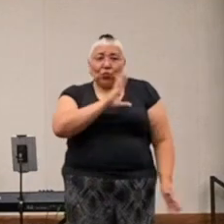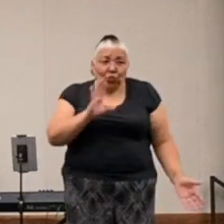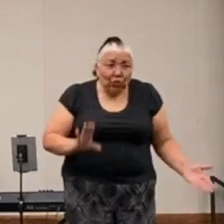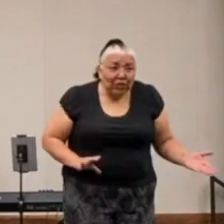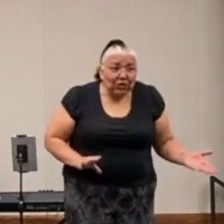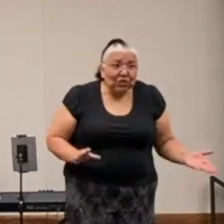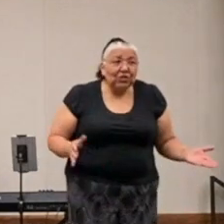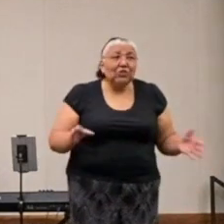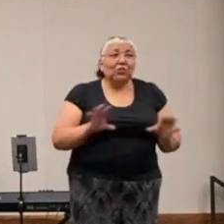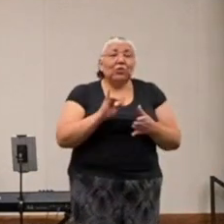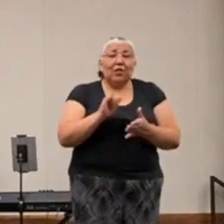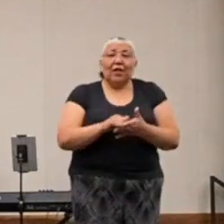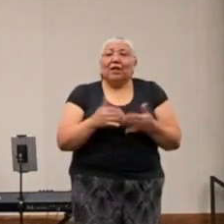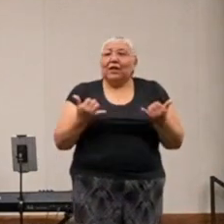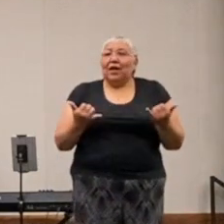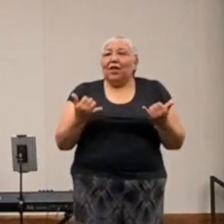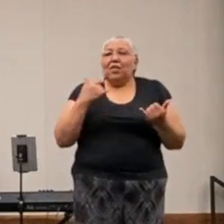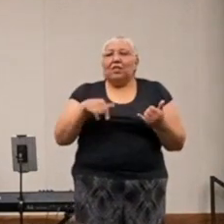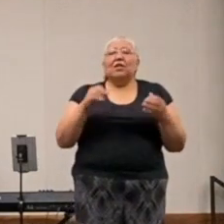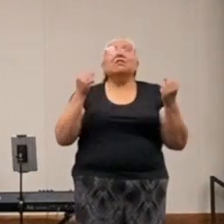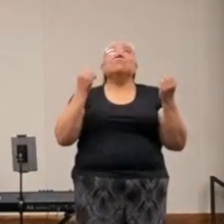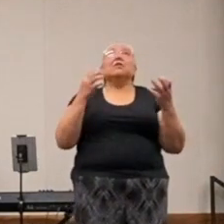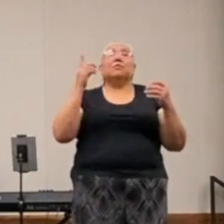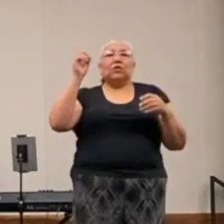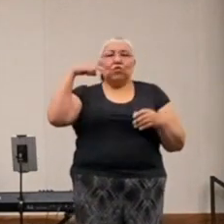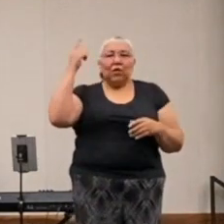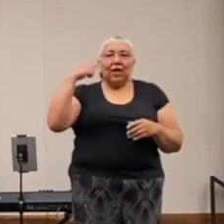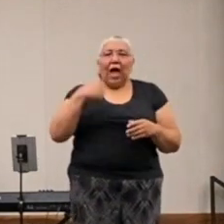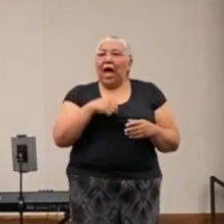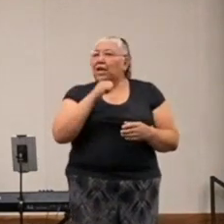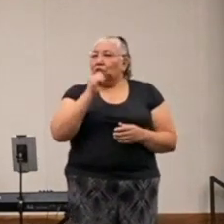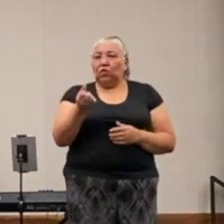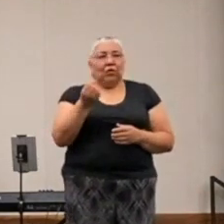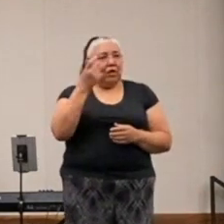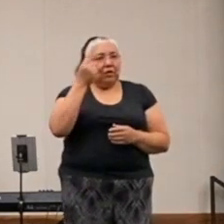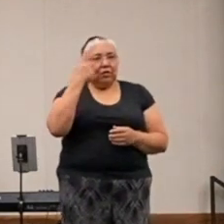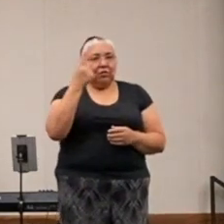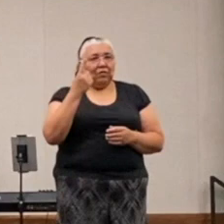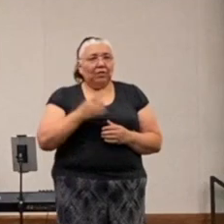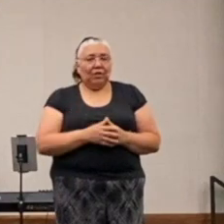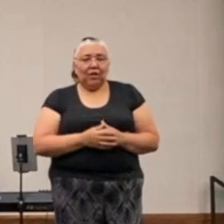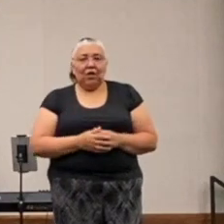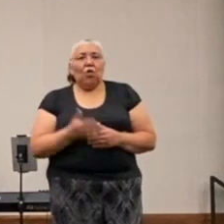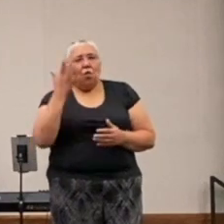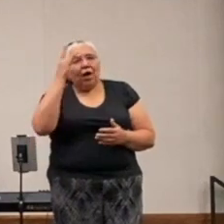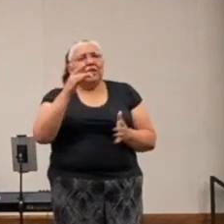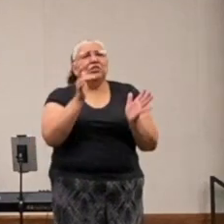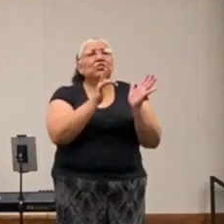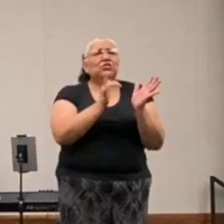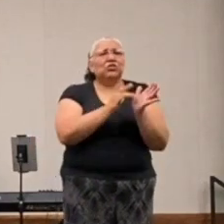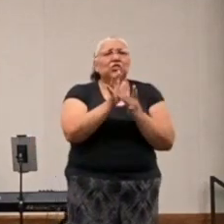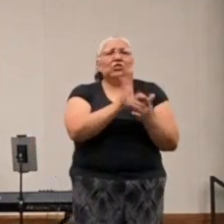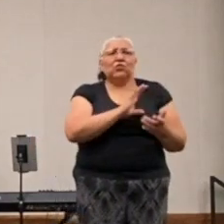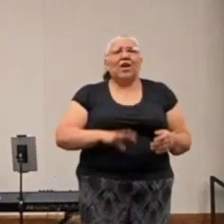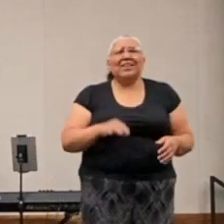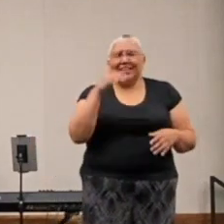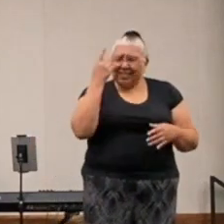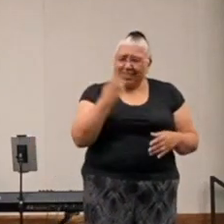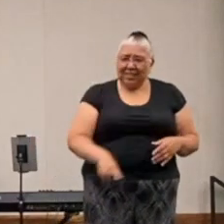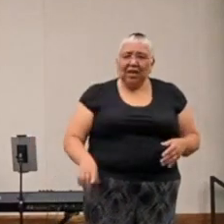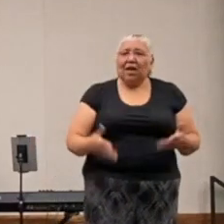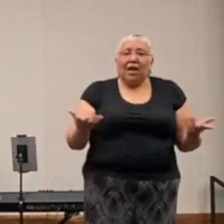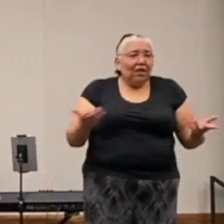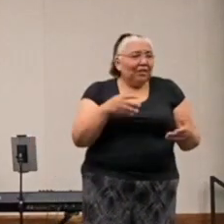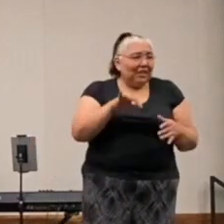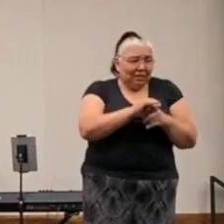that? Here's the thing. It drives me crazy. I don't understand. How come Jesus Christ Christ is a cuss word. How come you